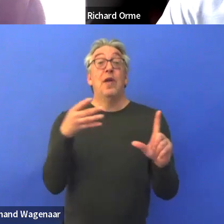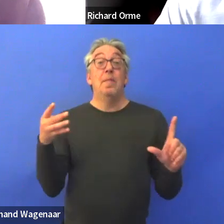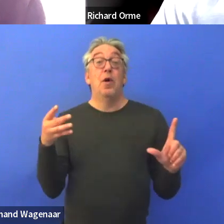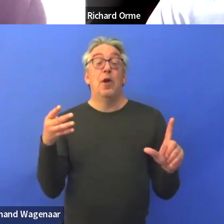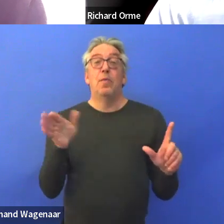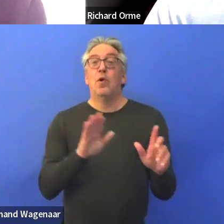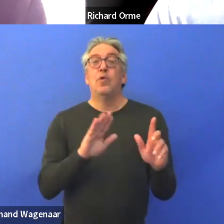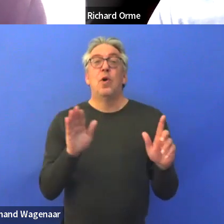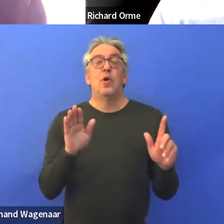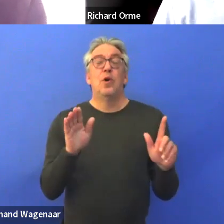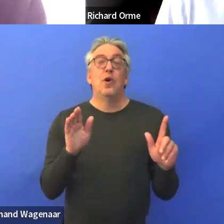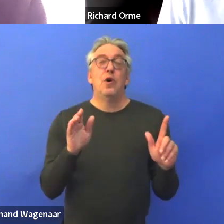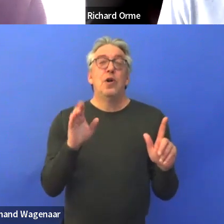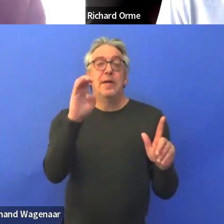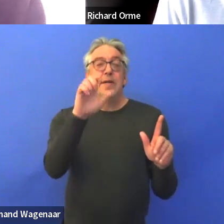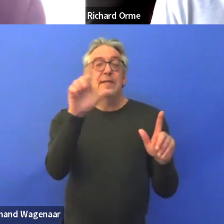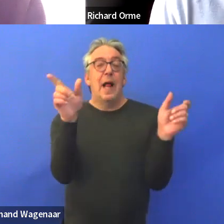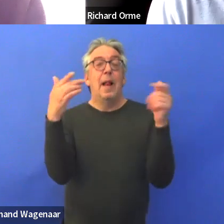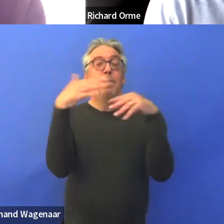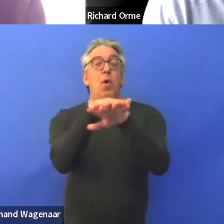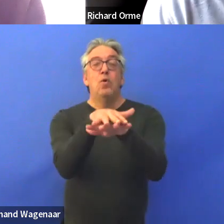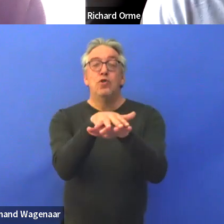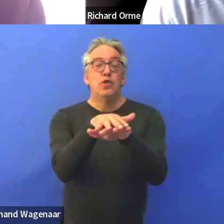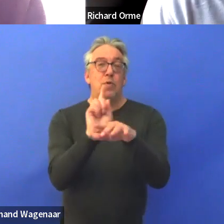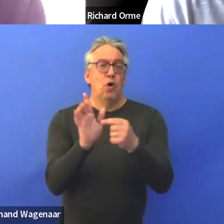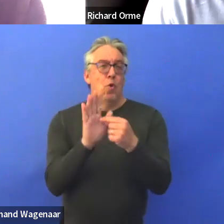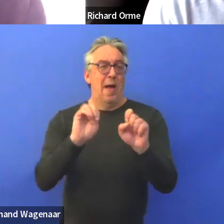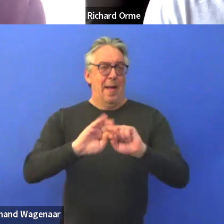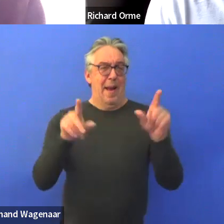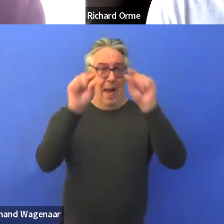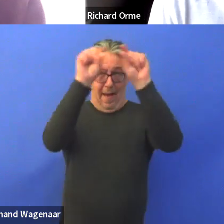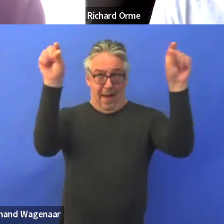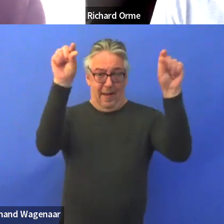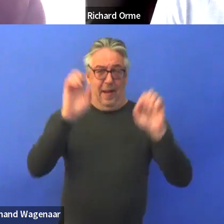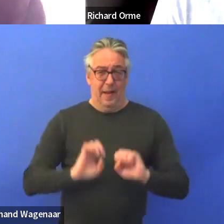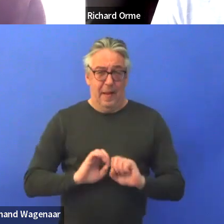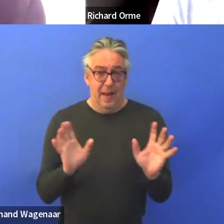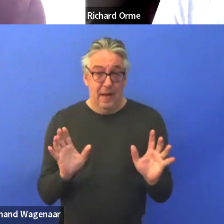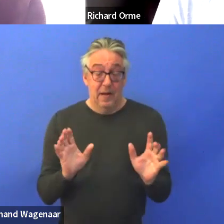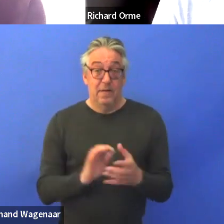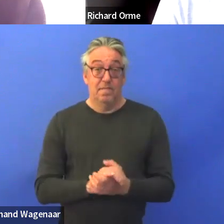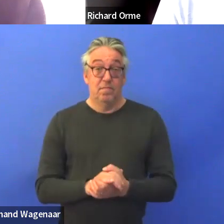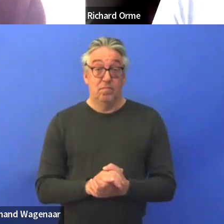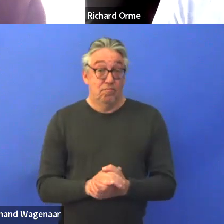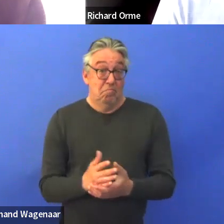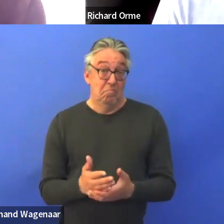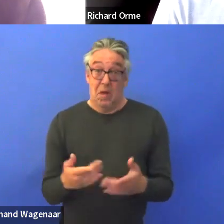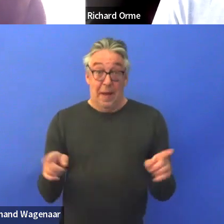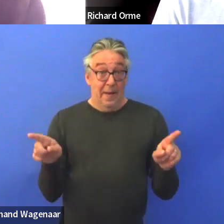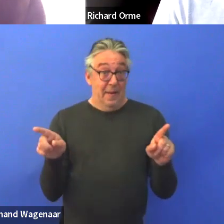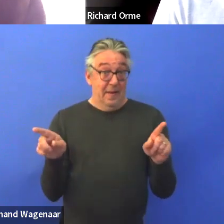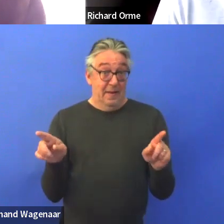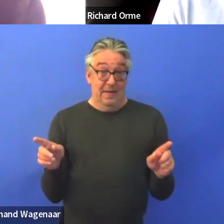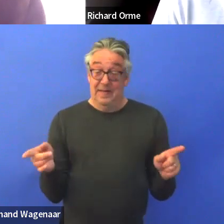cells together and indicating where the headers are and this kind of thing. And these very same practices just